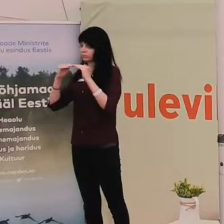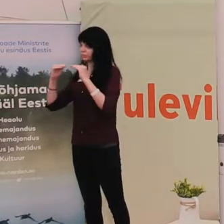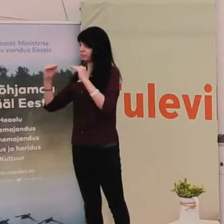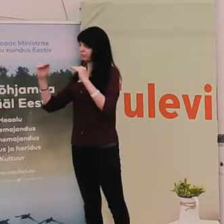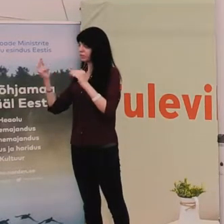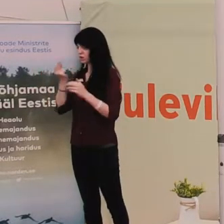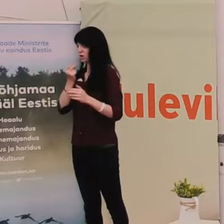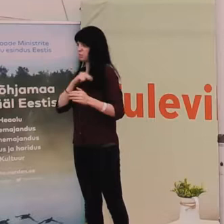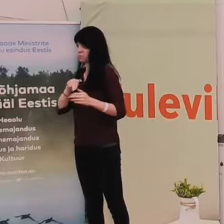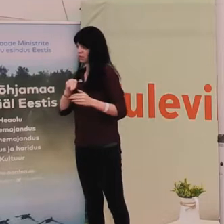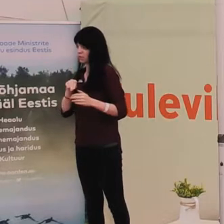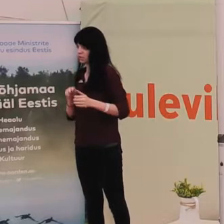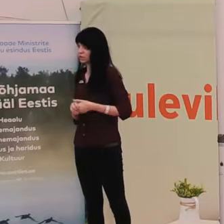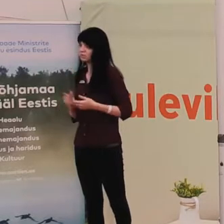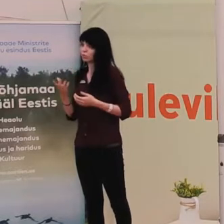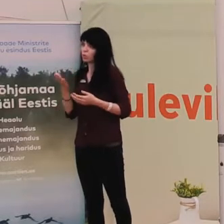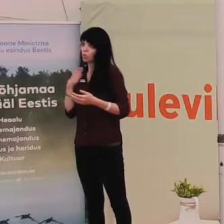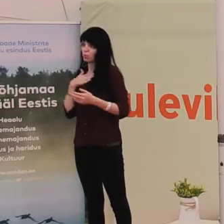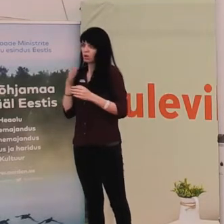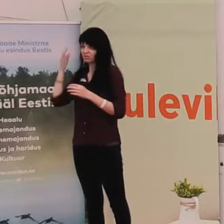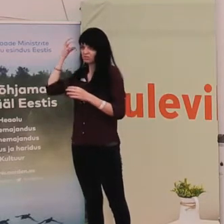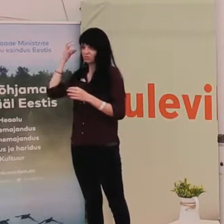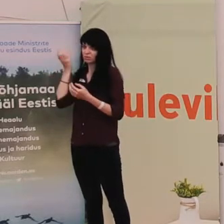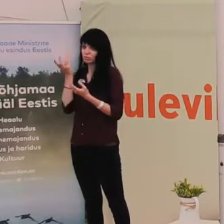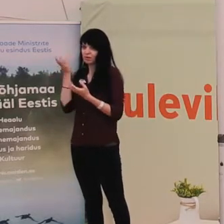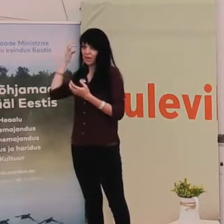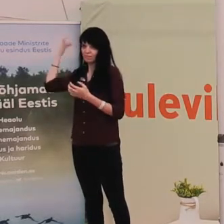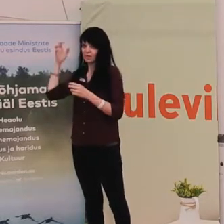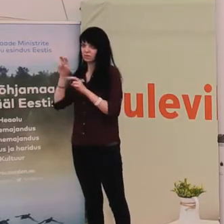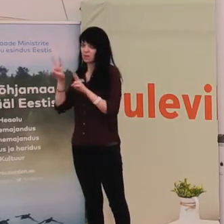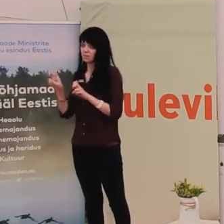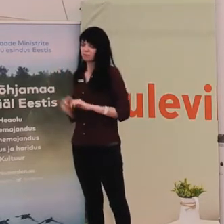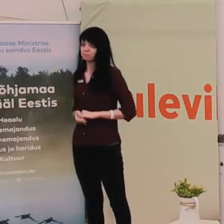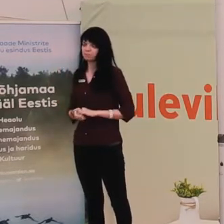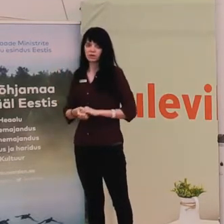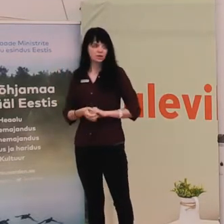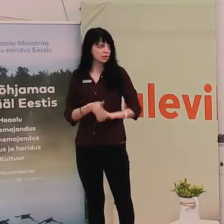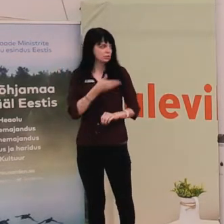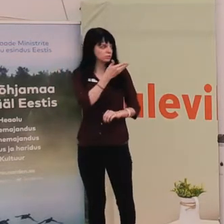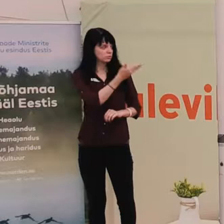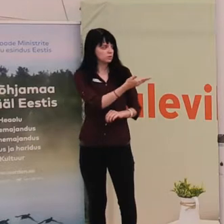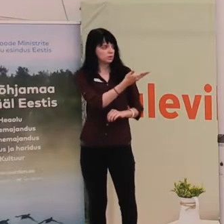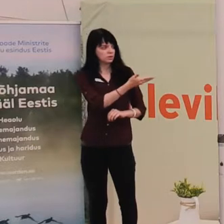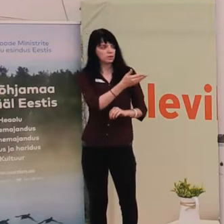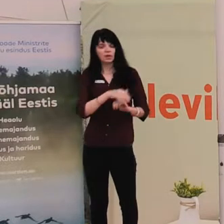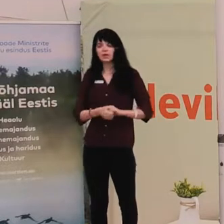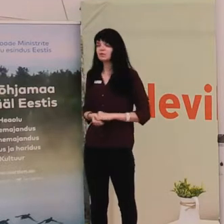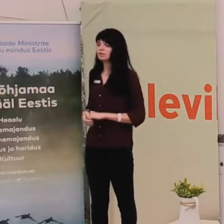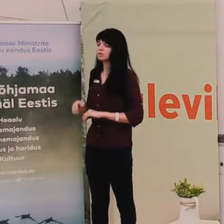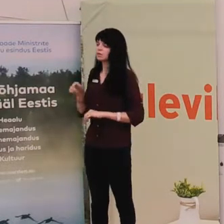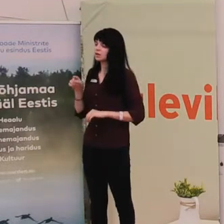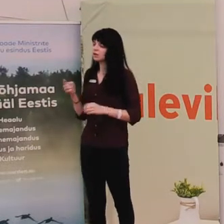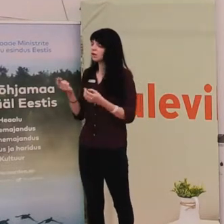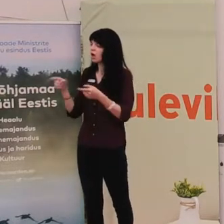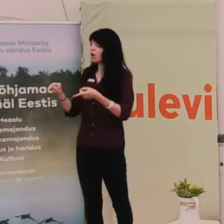my main area nowadays. Tea, you're the head of Foresight Center at Riigikogu. So what does the Foresight Center